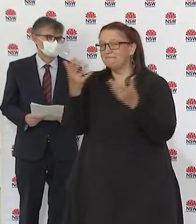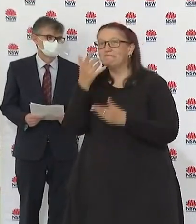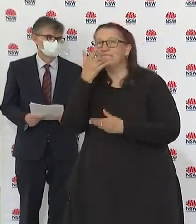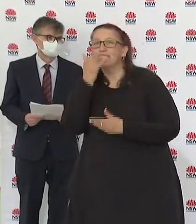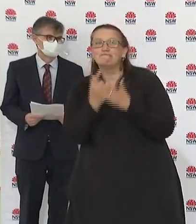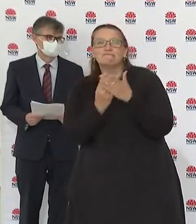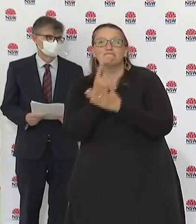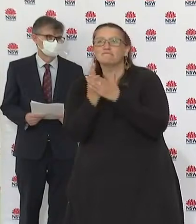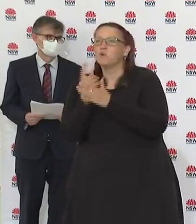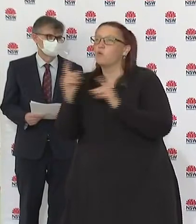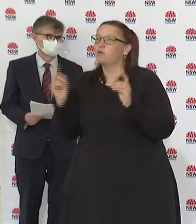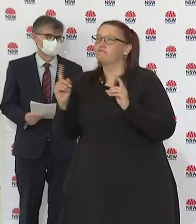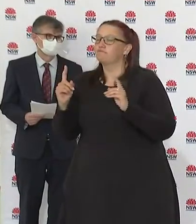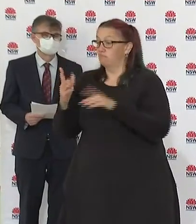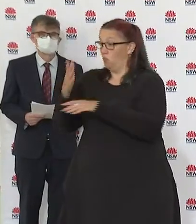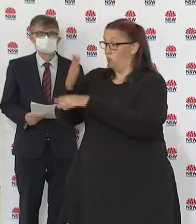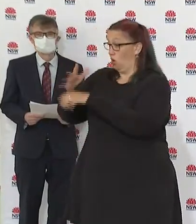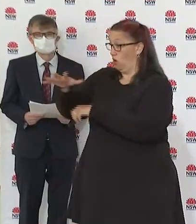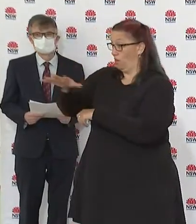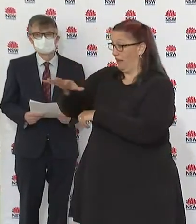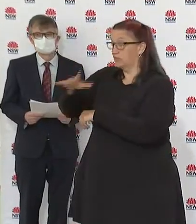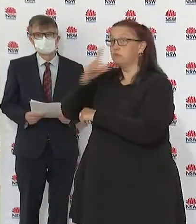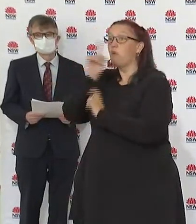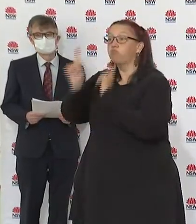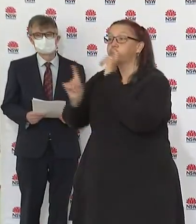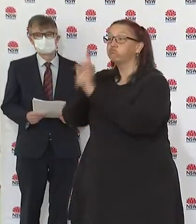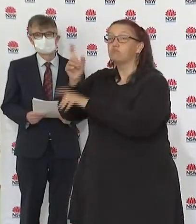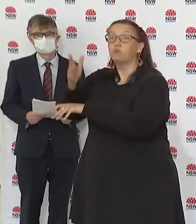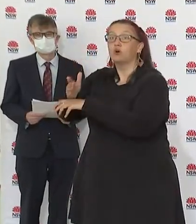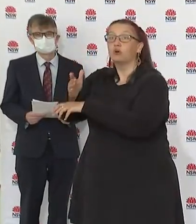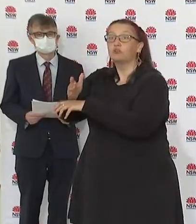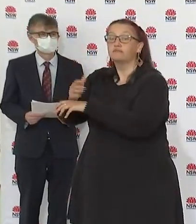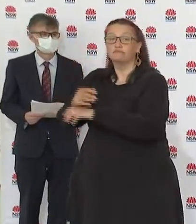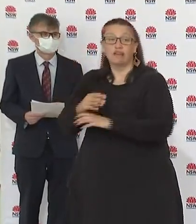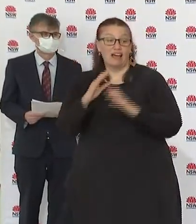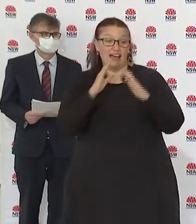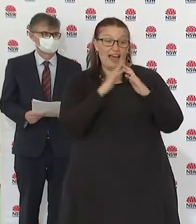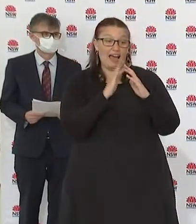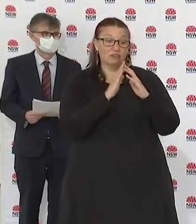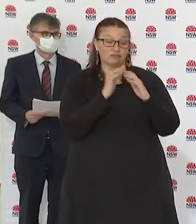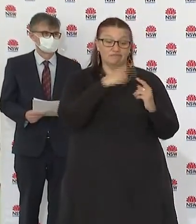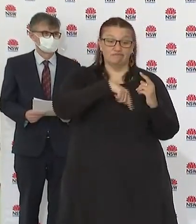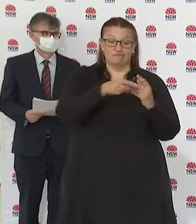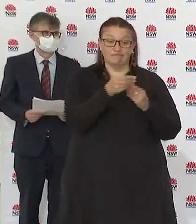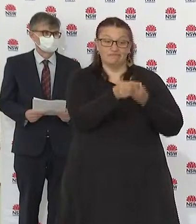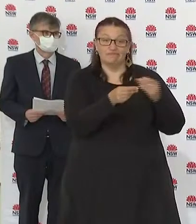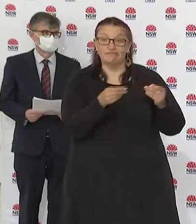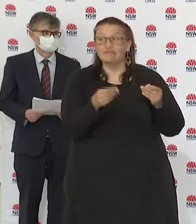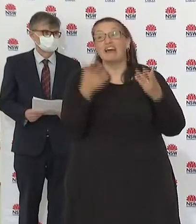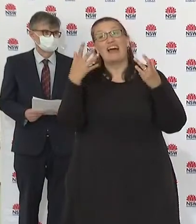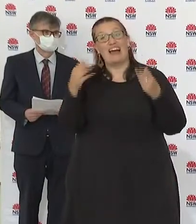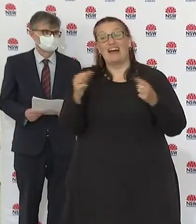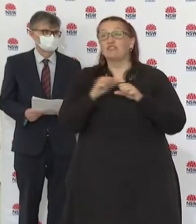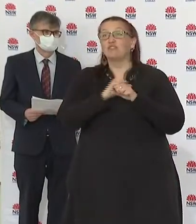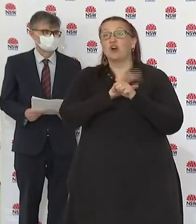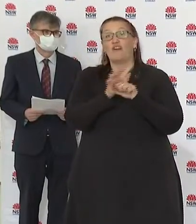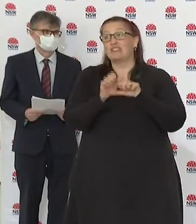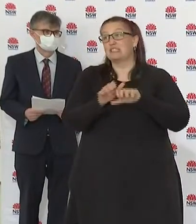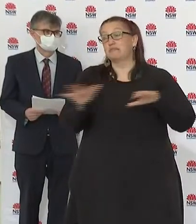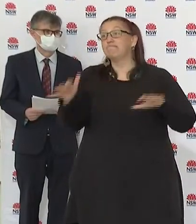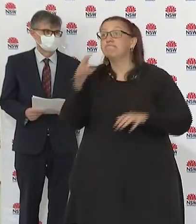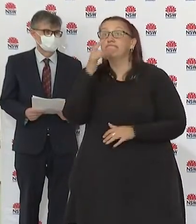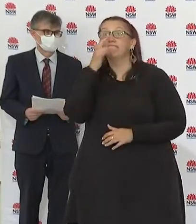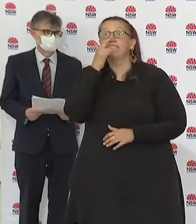workplaces amongst workers in those critical places of employment, but also in households. And tragically, I want to extend